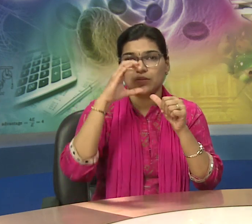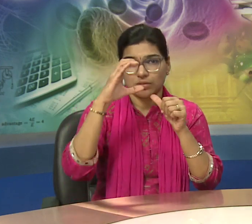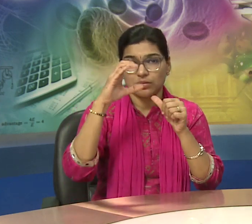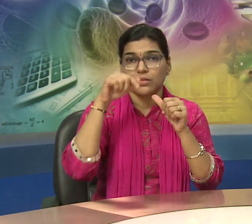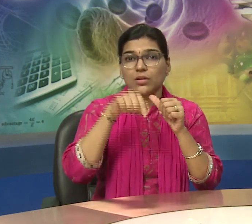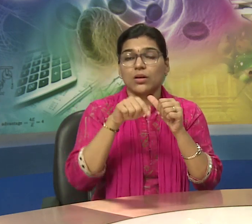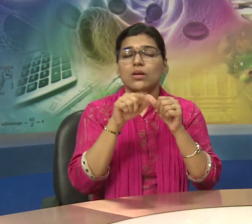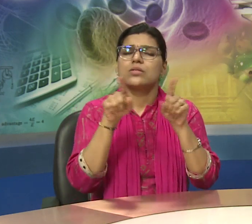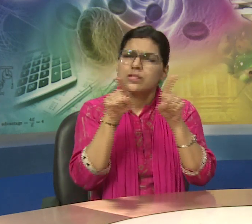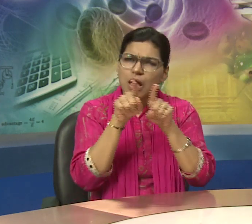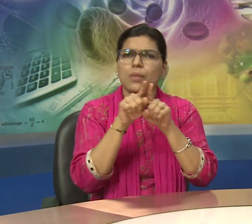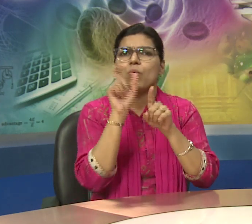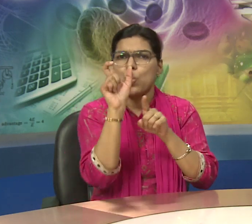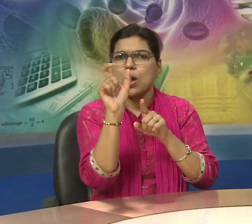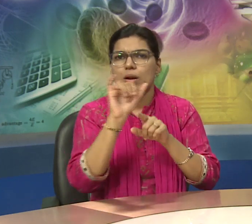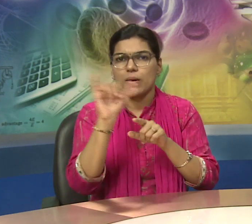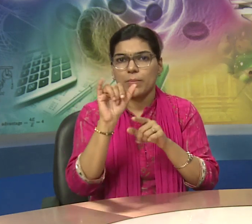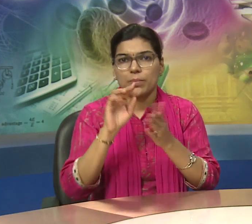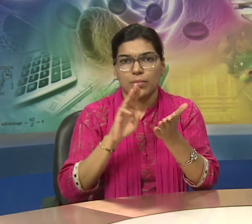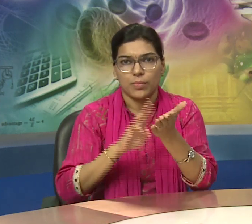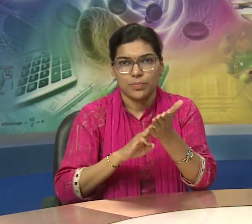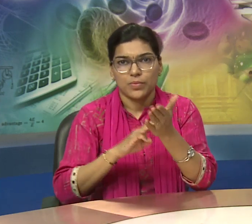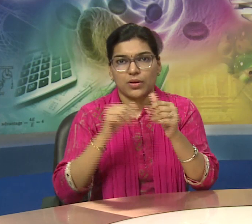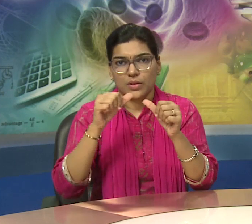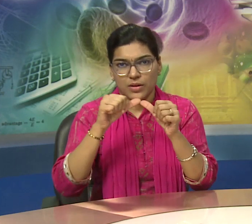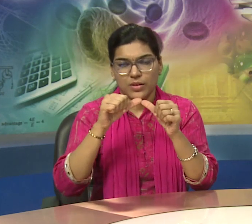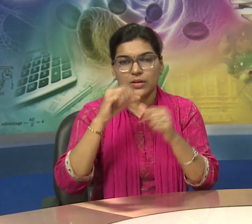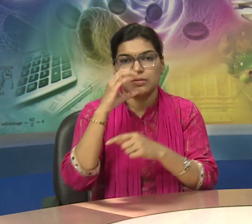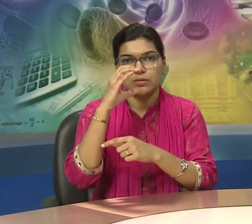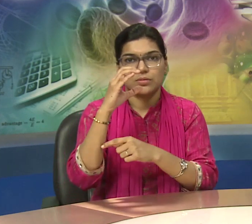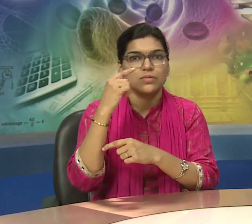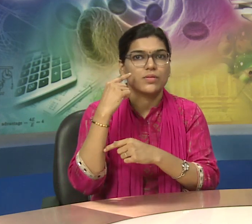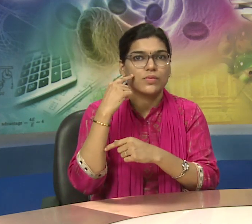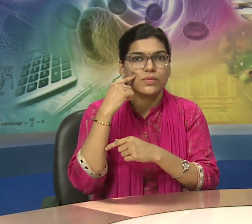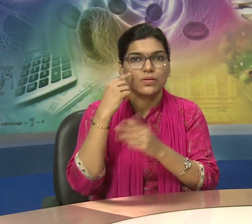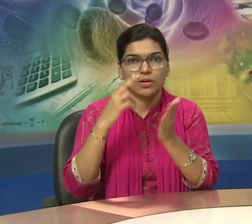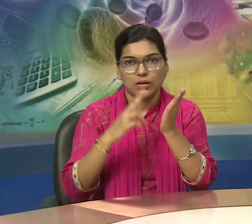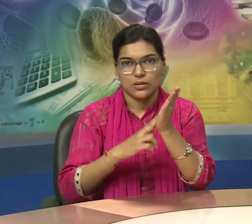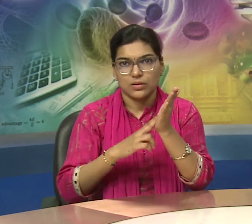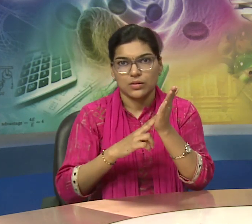which is on the screen is Mac computer, and we call it